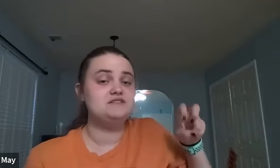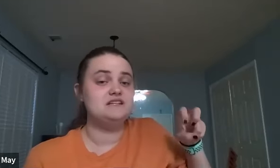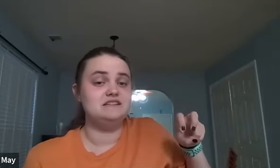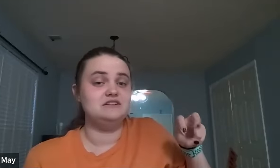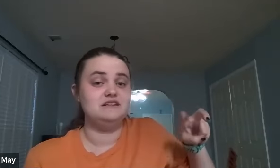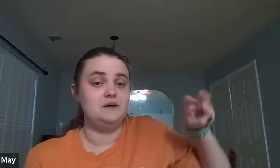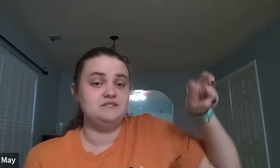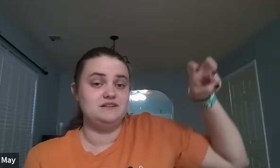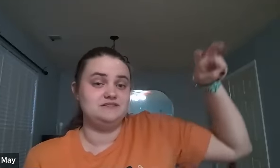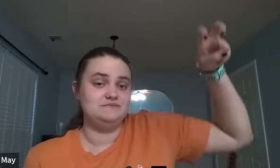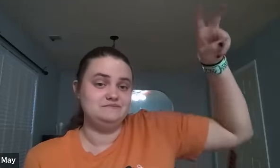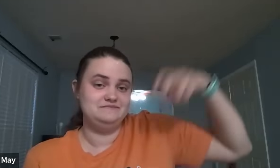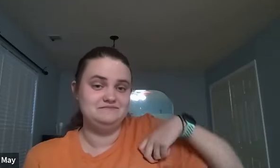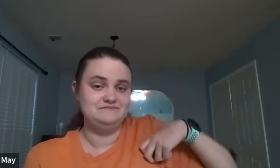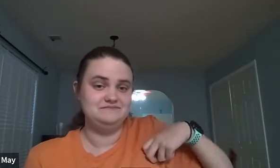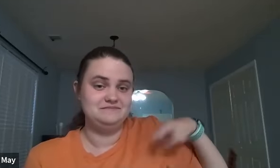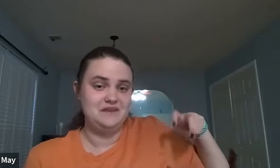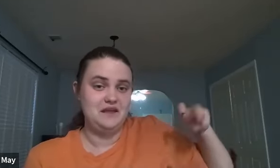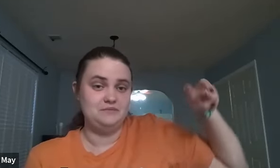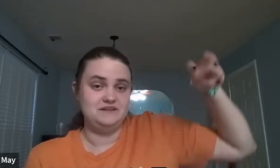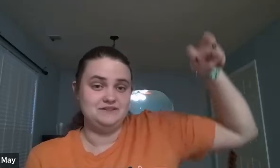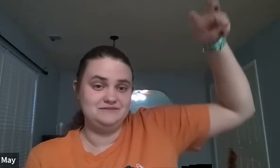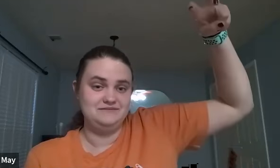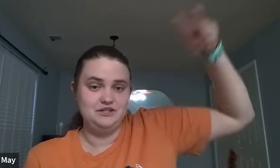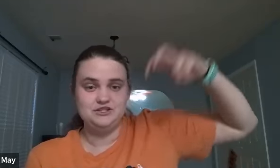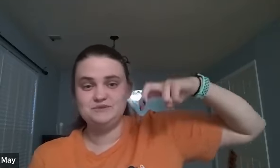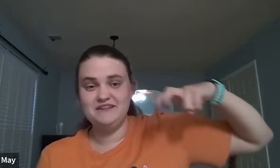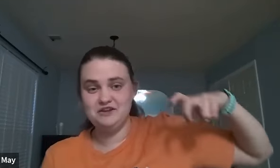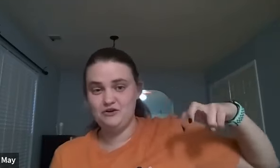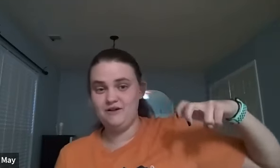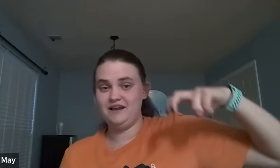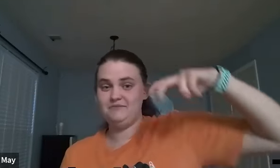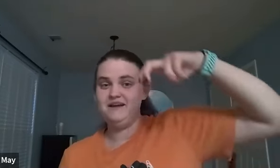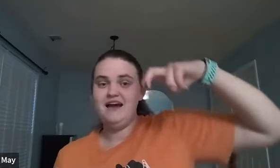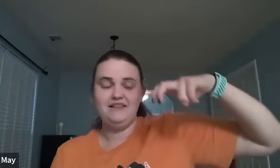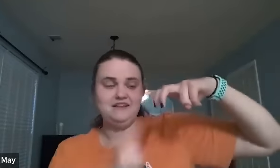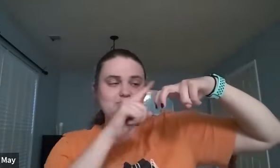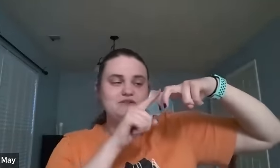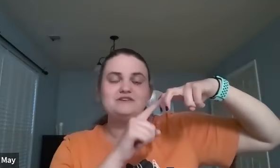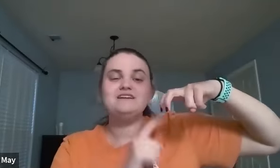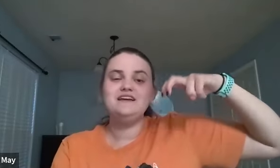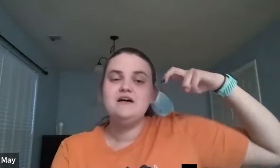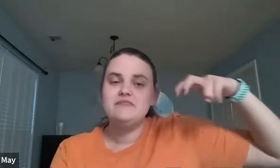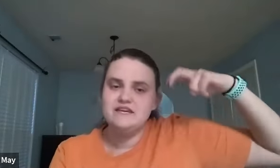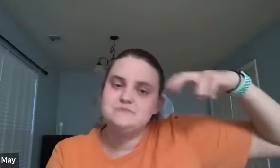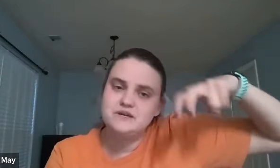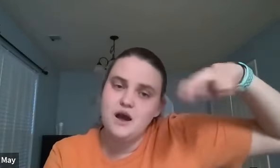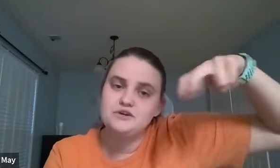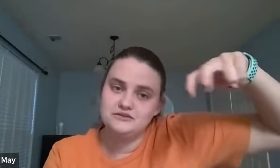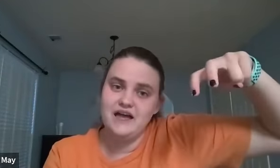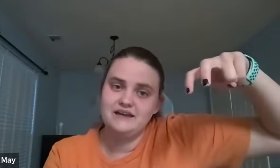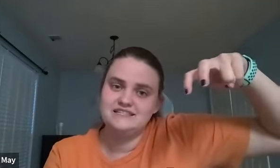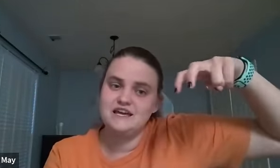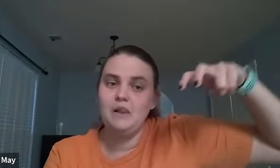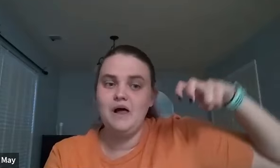is literally upstairs. Upstairs. You just pretend like you're crawling up. Like you literally, these become your legs in a lot